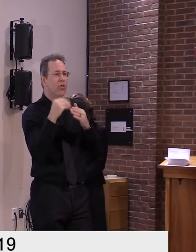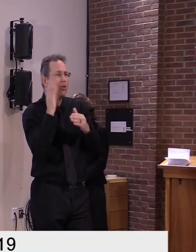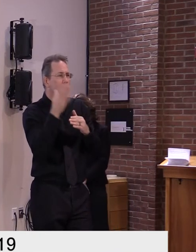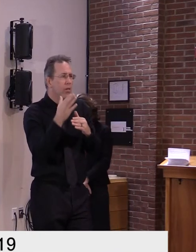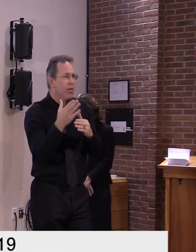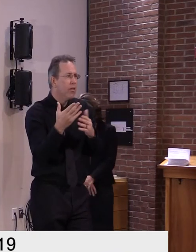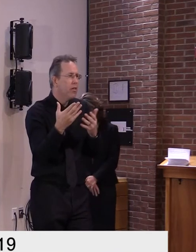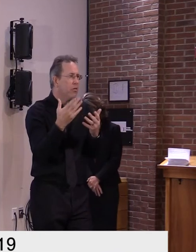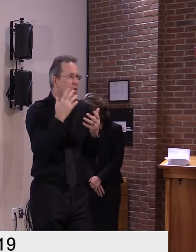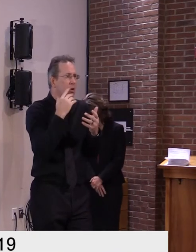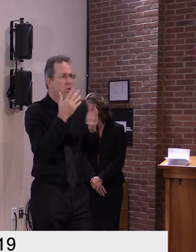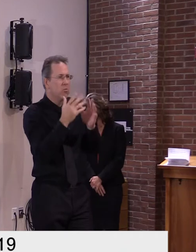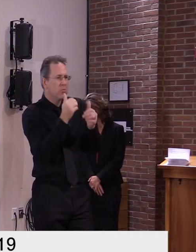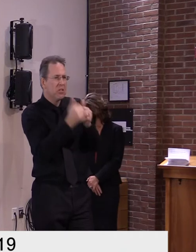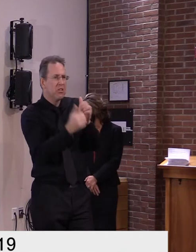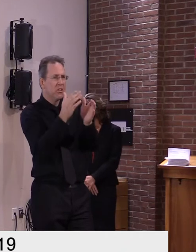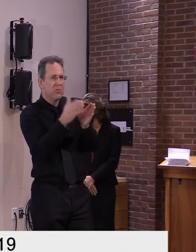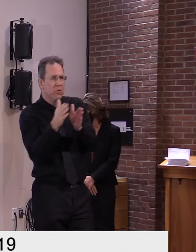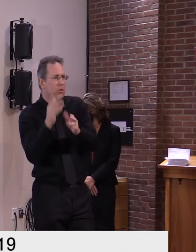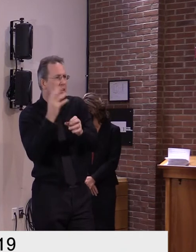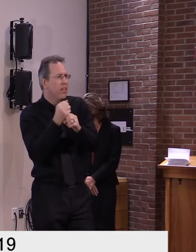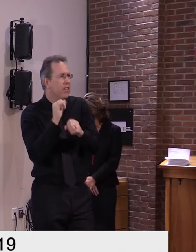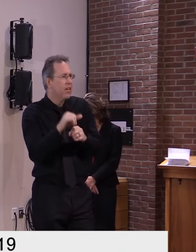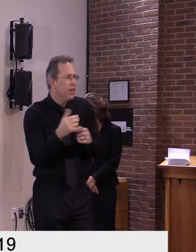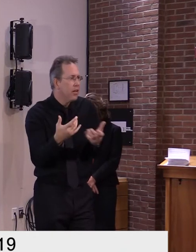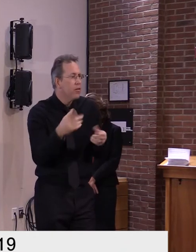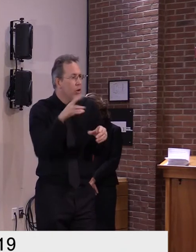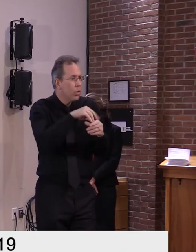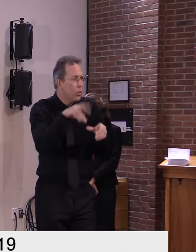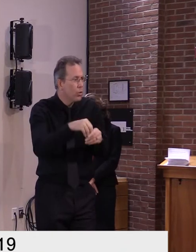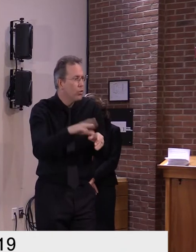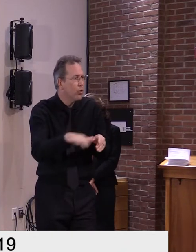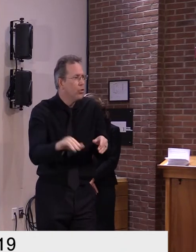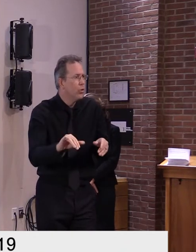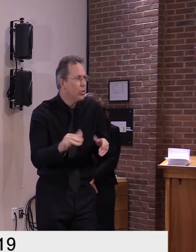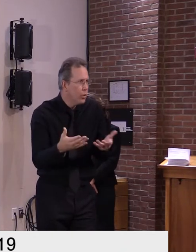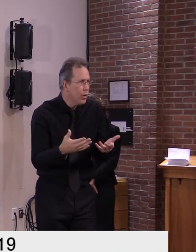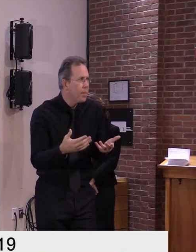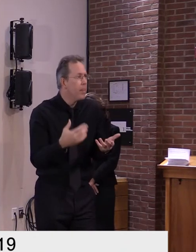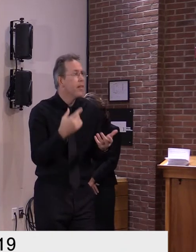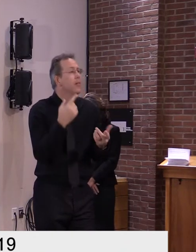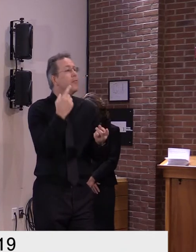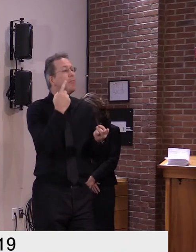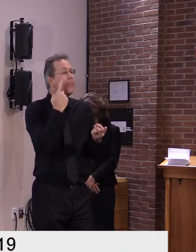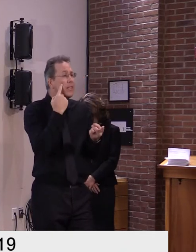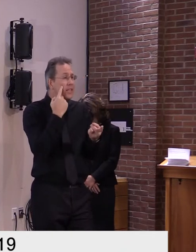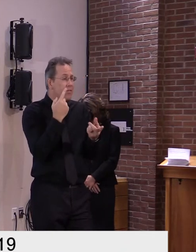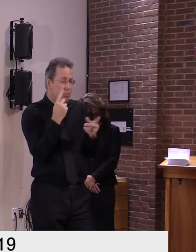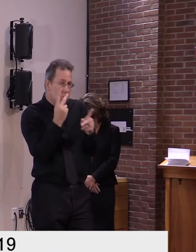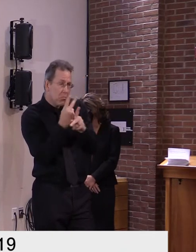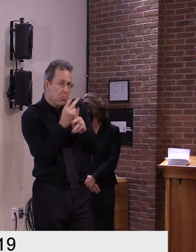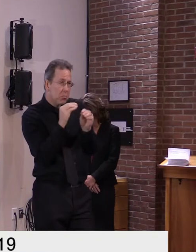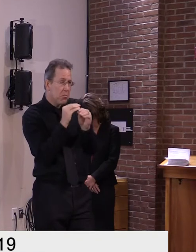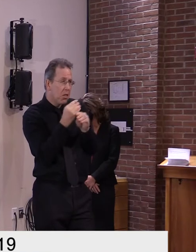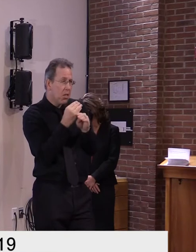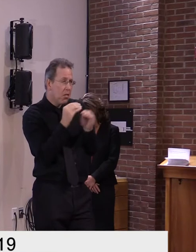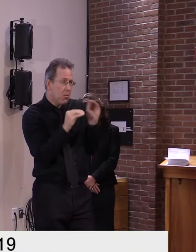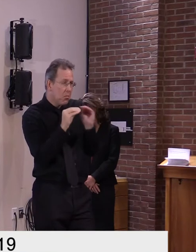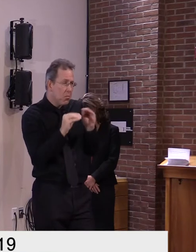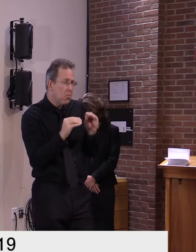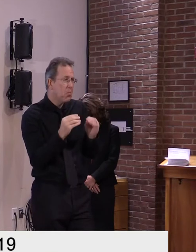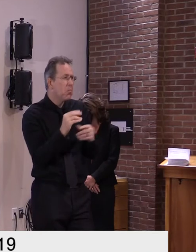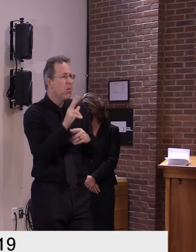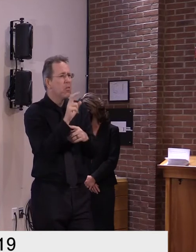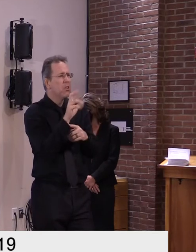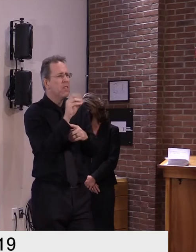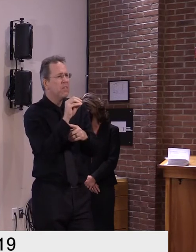child, if it holds. And when you do the math, I believe you would come up with about $350 million